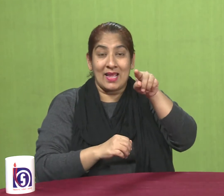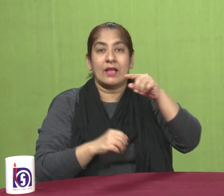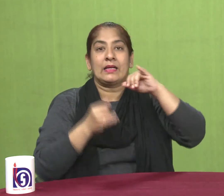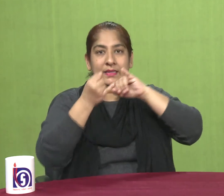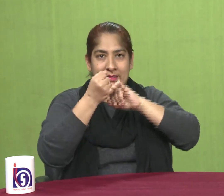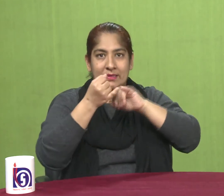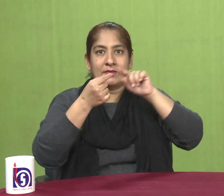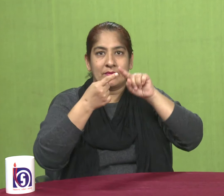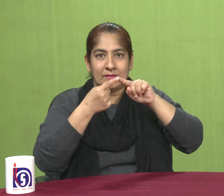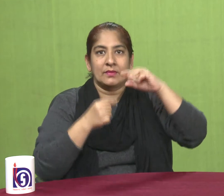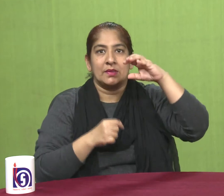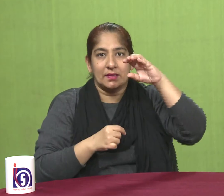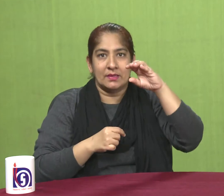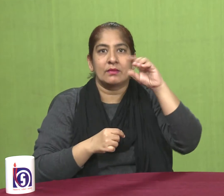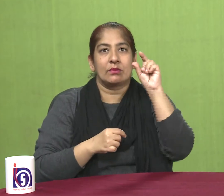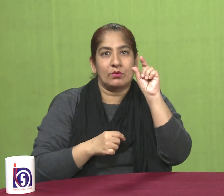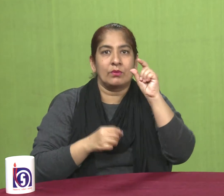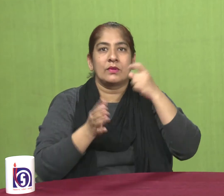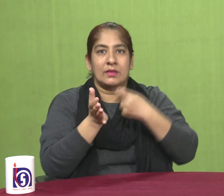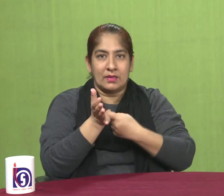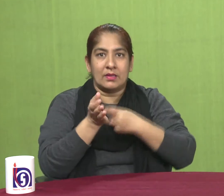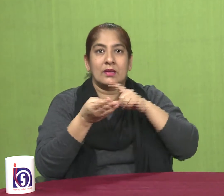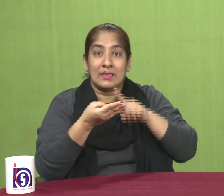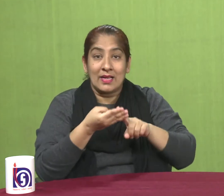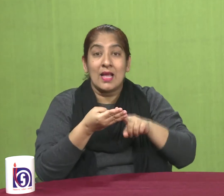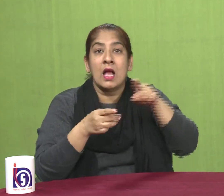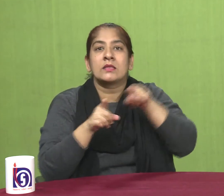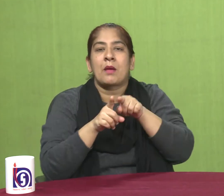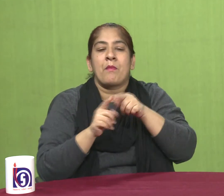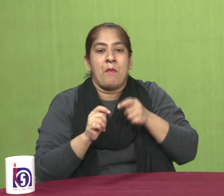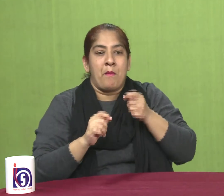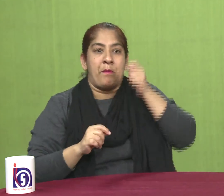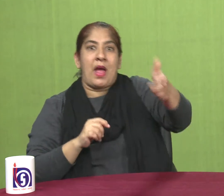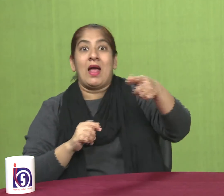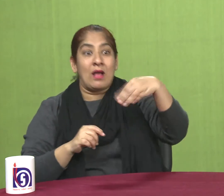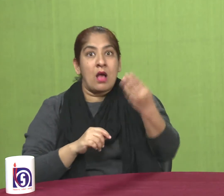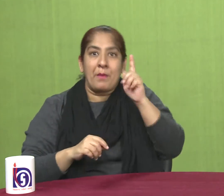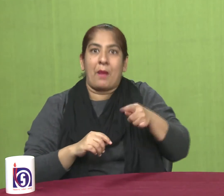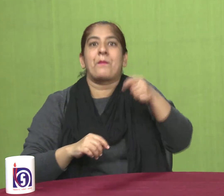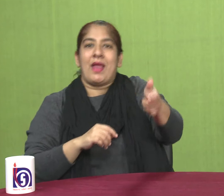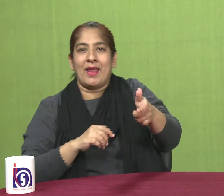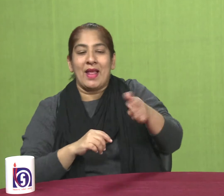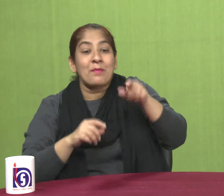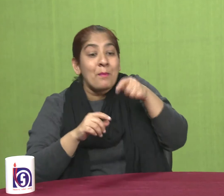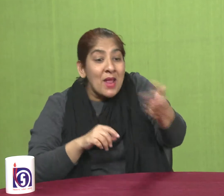13th point is secure payment can be done in different